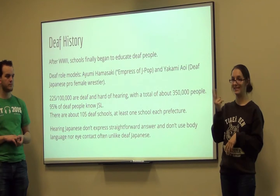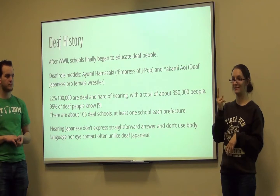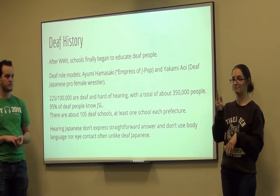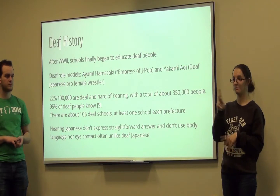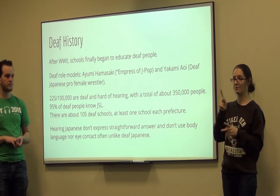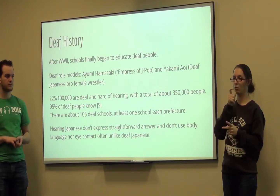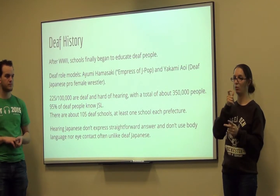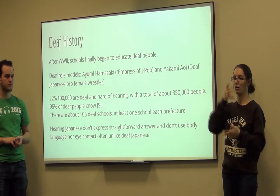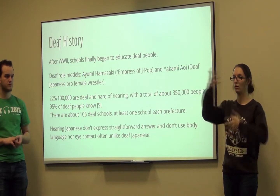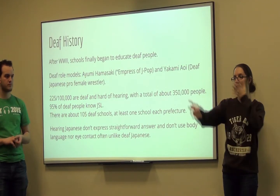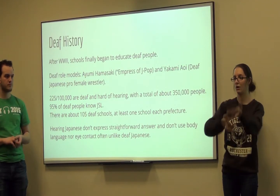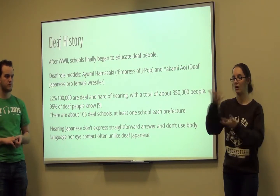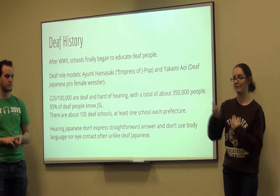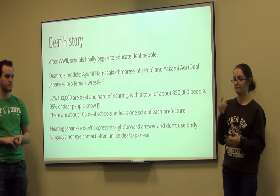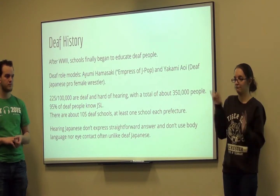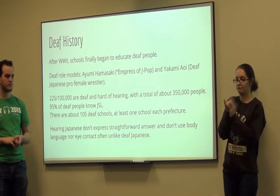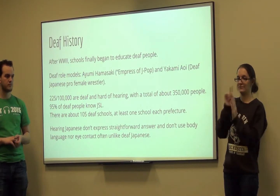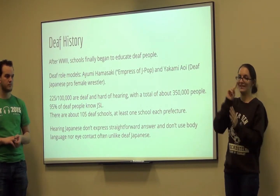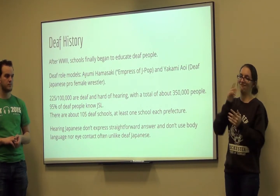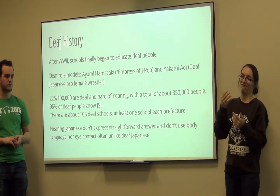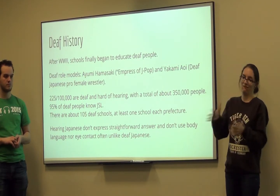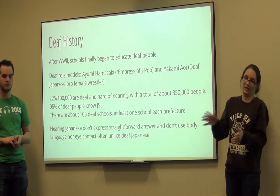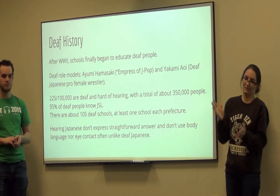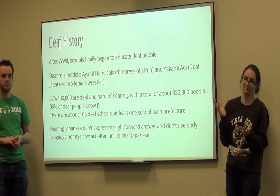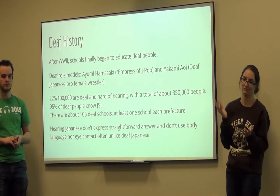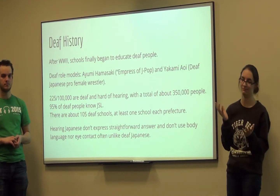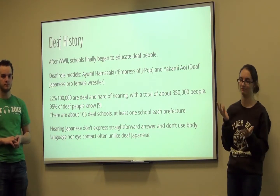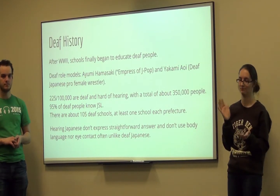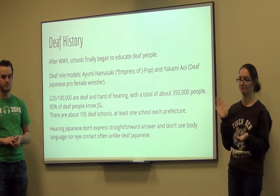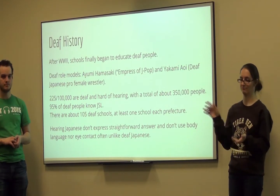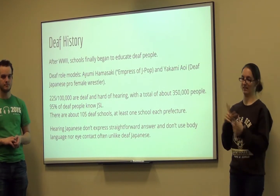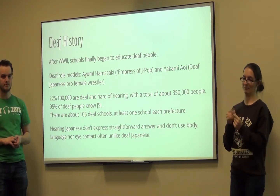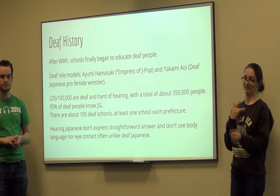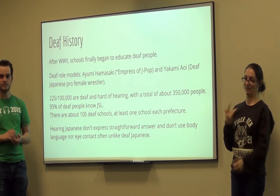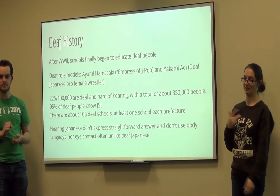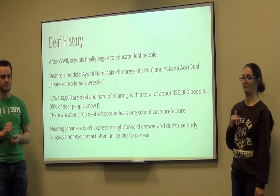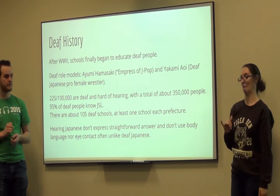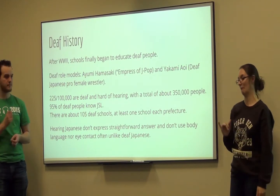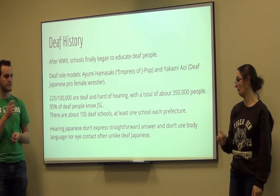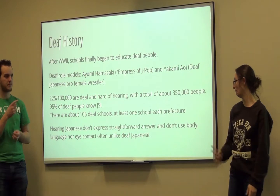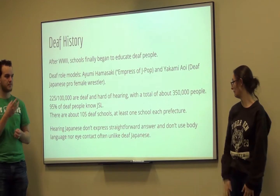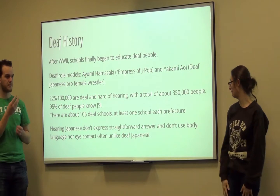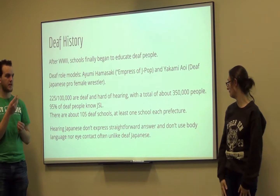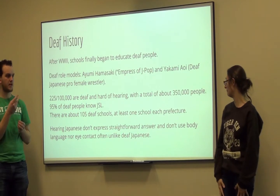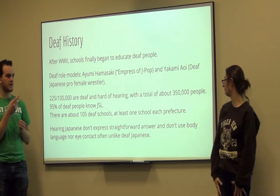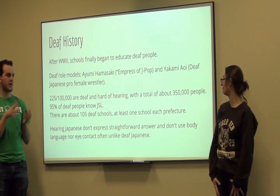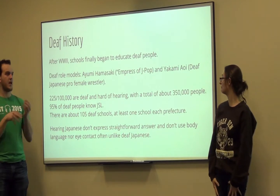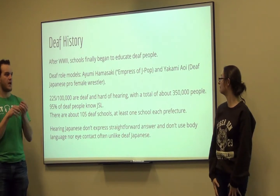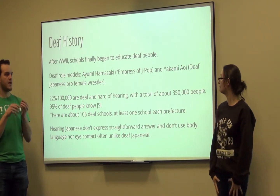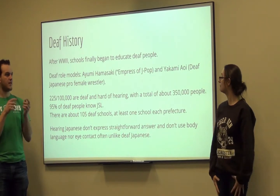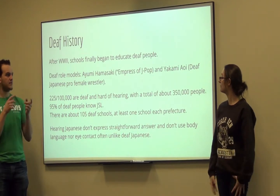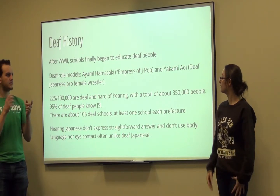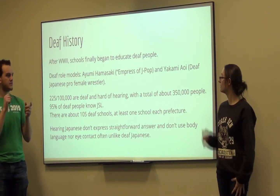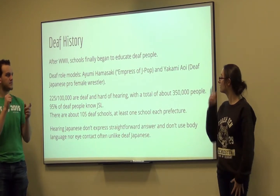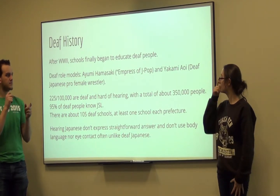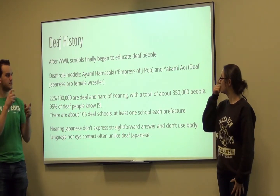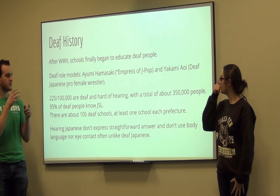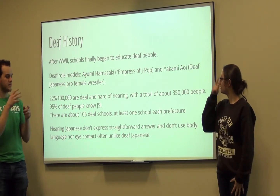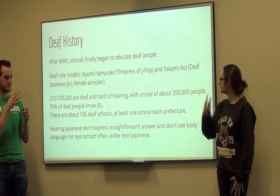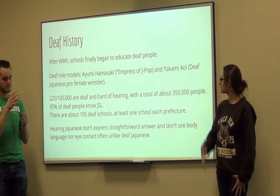they're very open and honest about their opinions. But if somebody is very, expressive, then they're easily identified as being a deaf